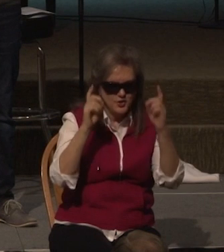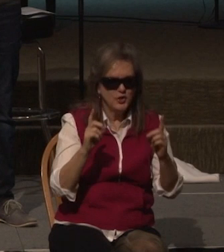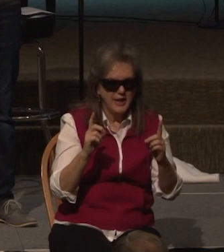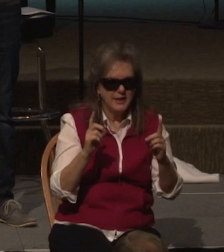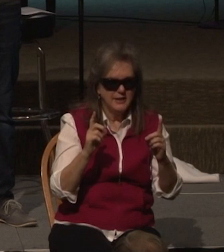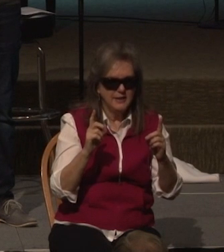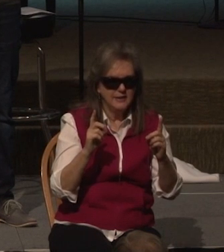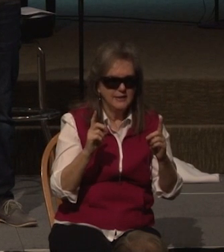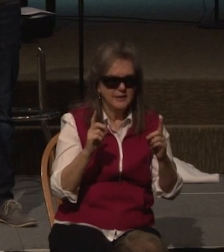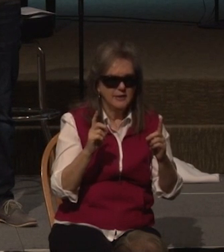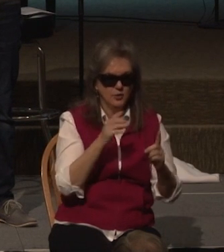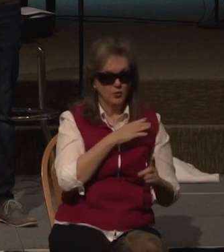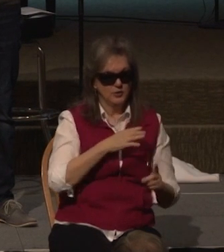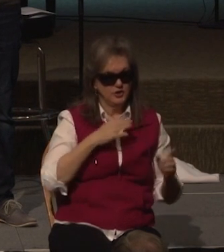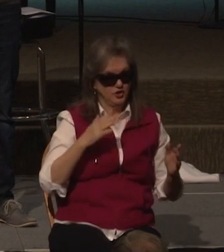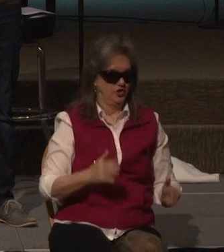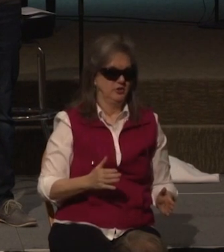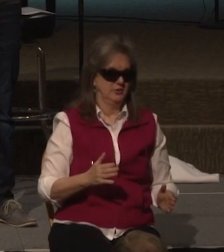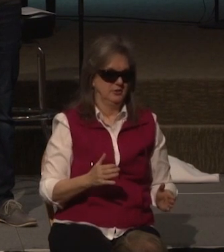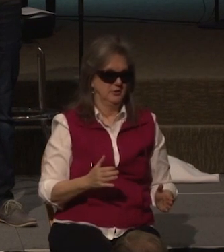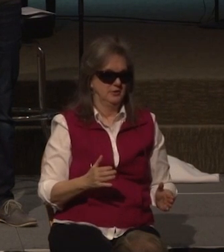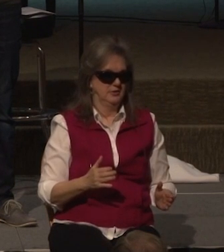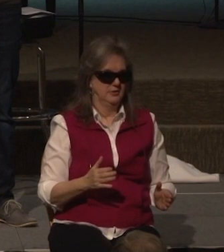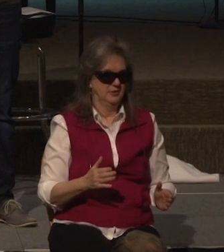educating Christians.